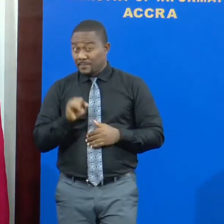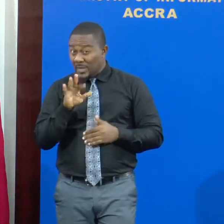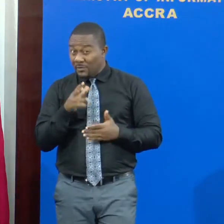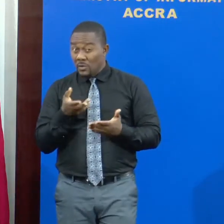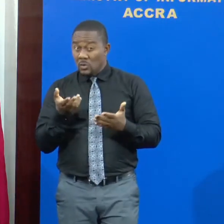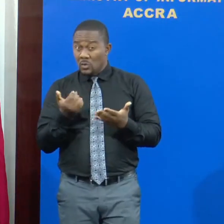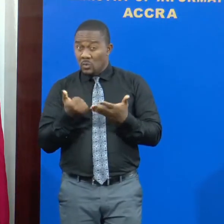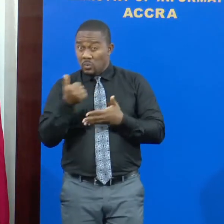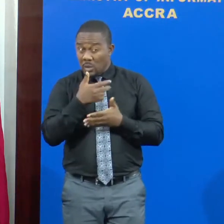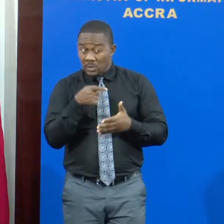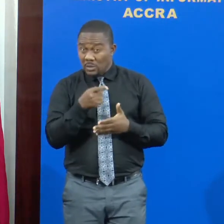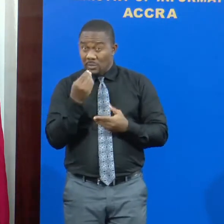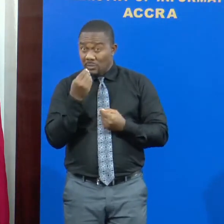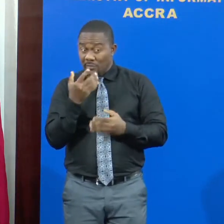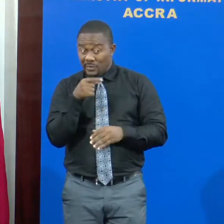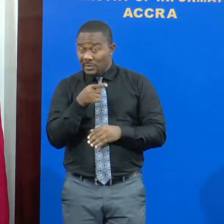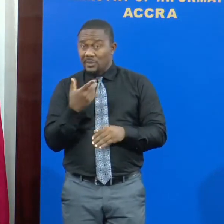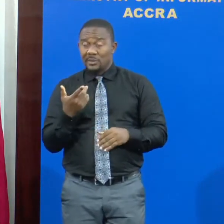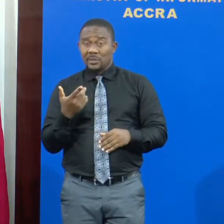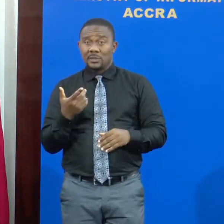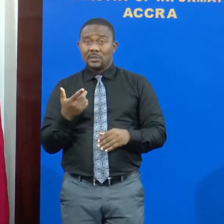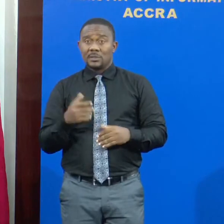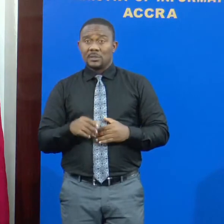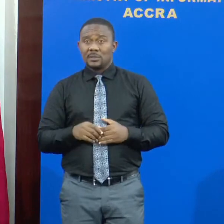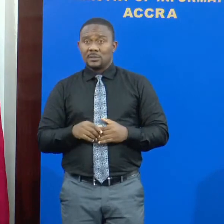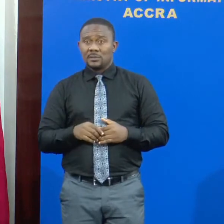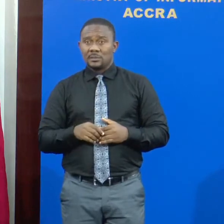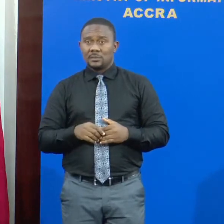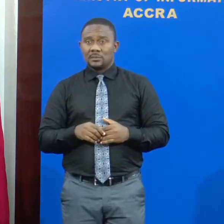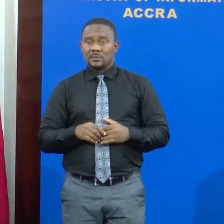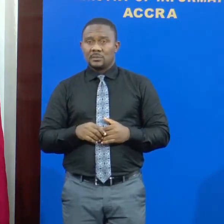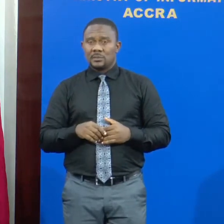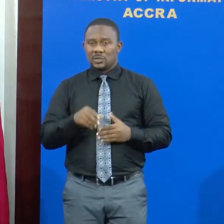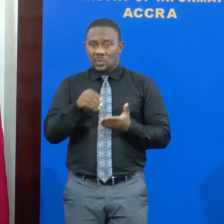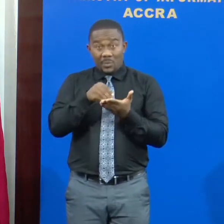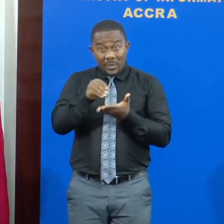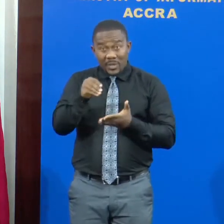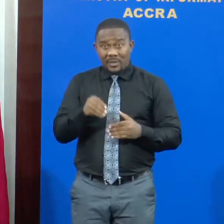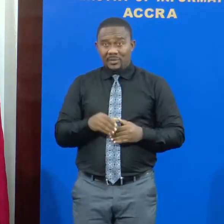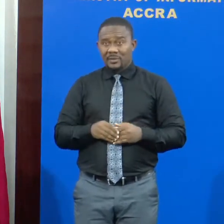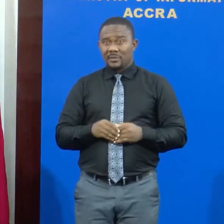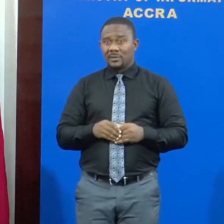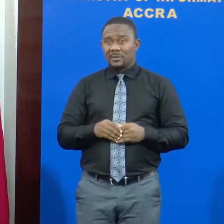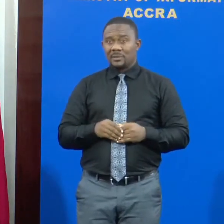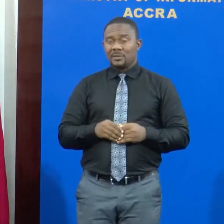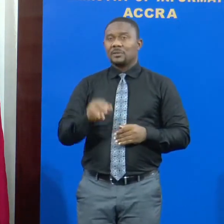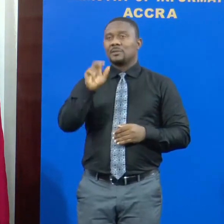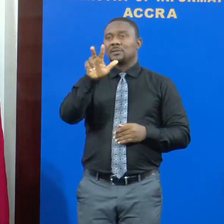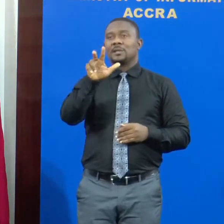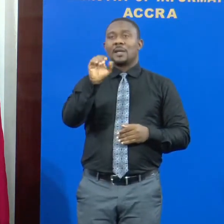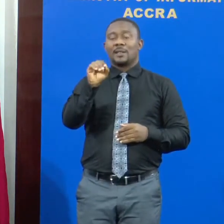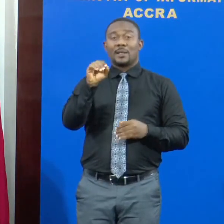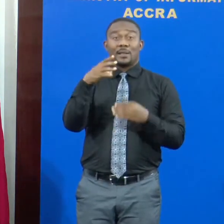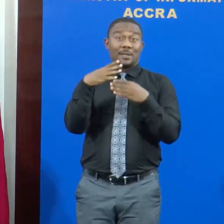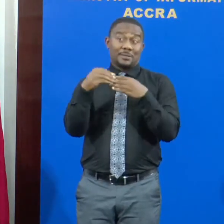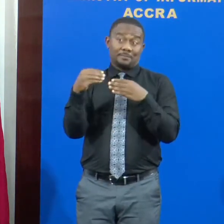that affects the information on the face of your card, you pay a fee of 30 Ghana